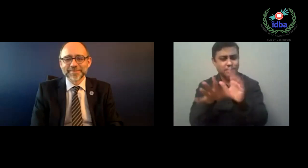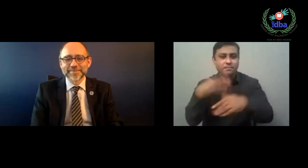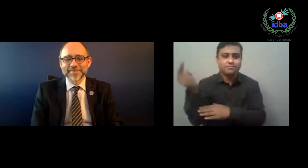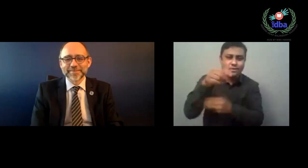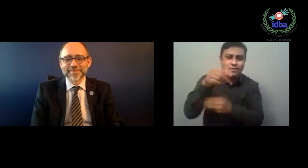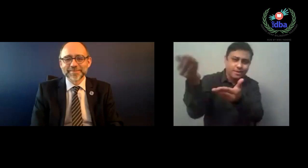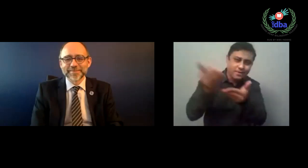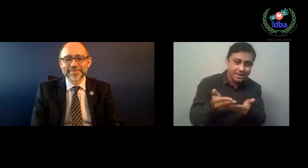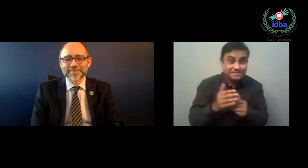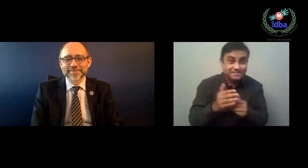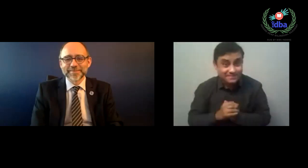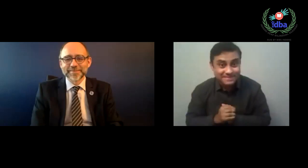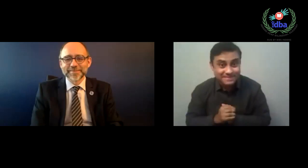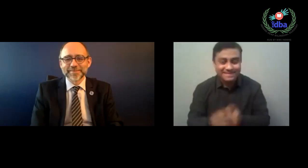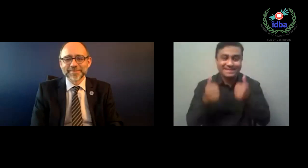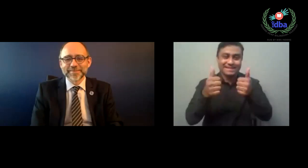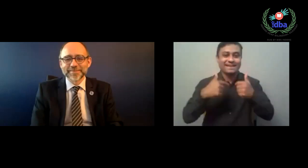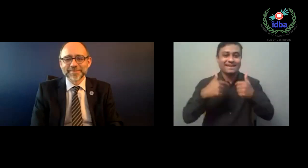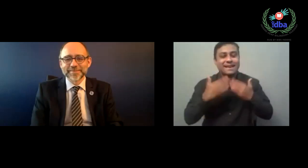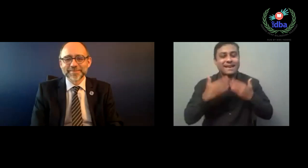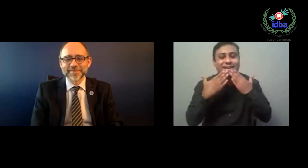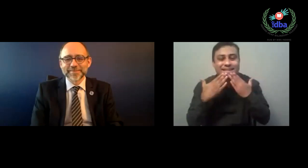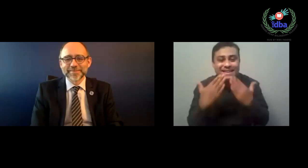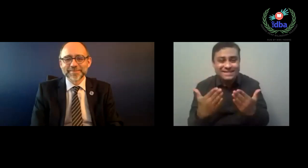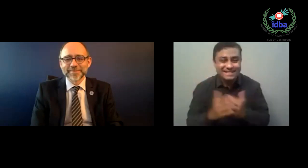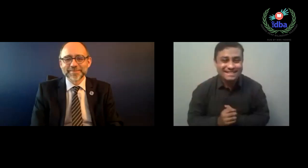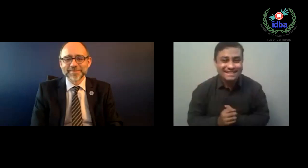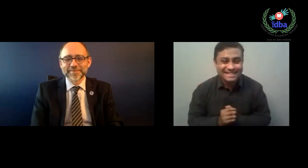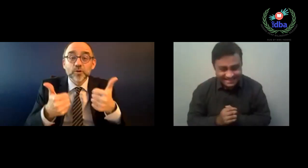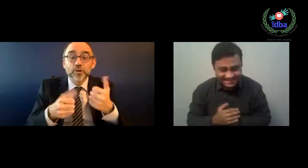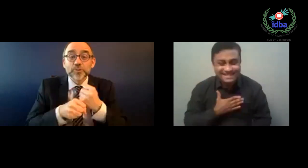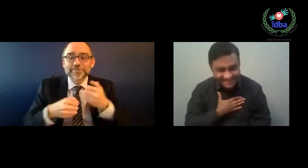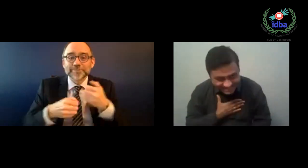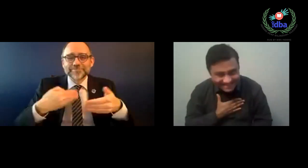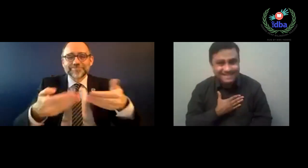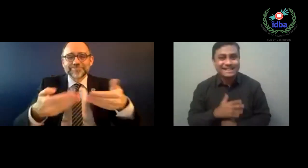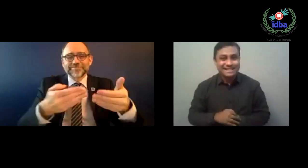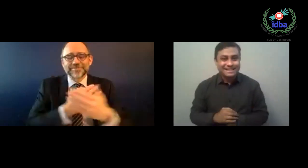everybody. So once we are all in good situation back after Corona COVID-19,